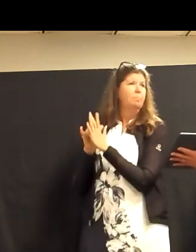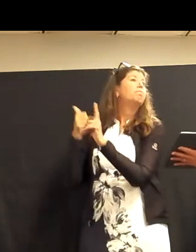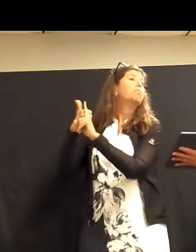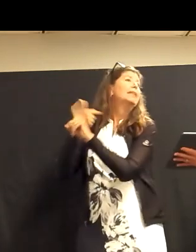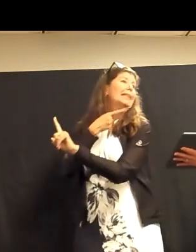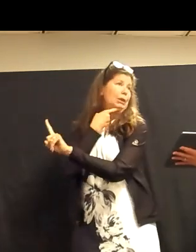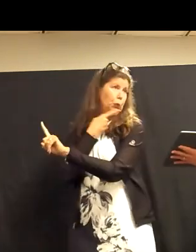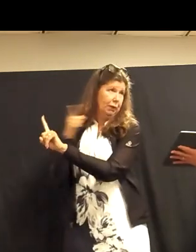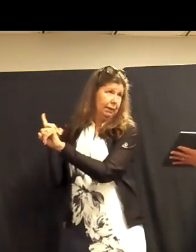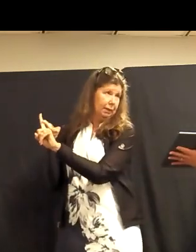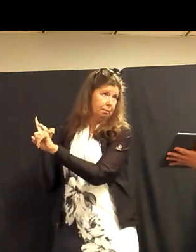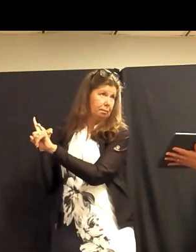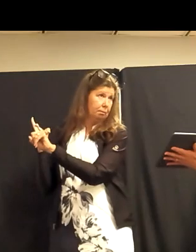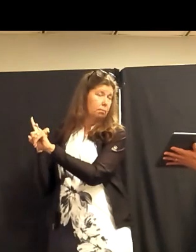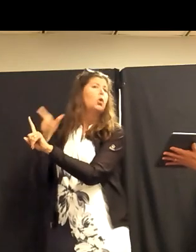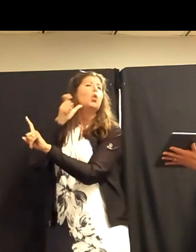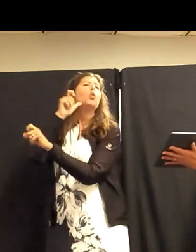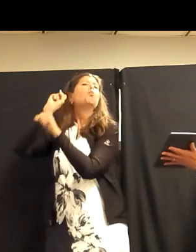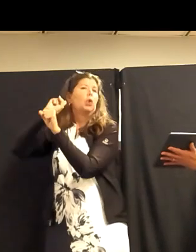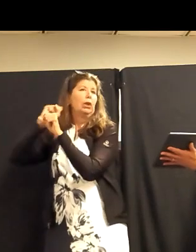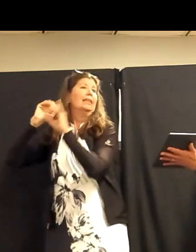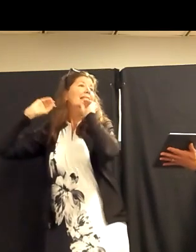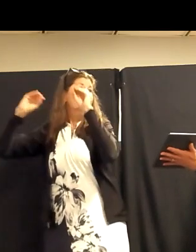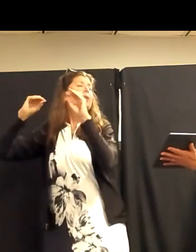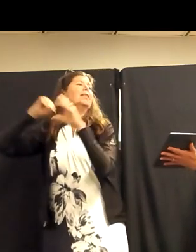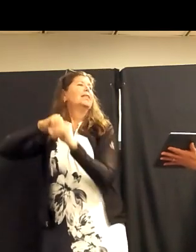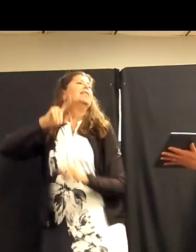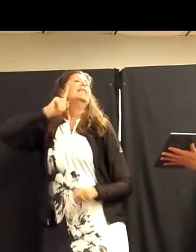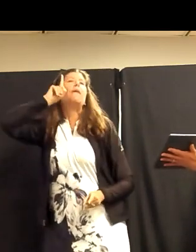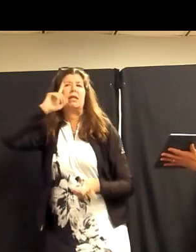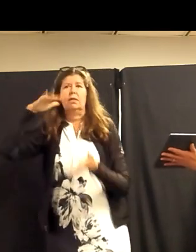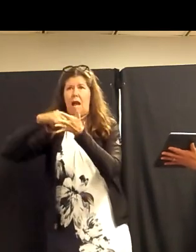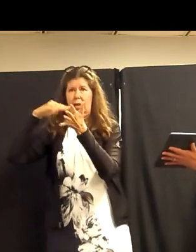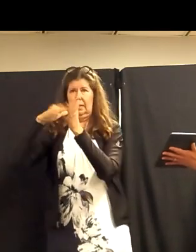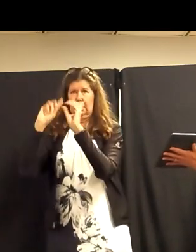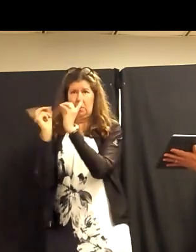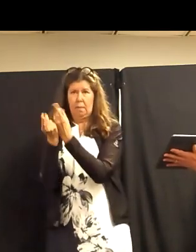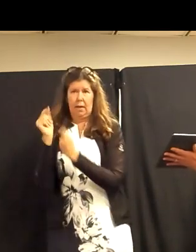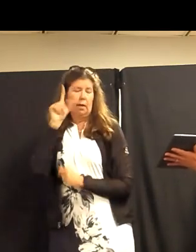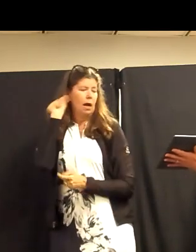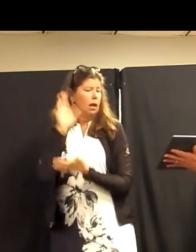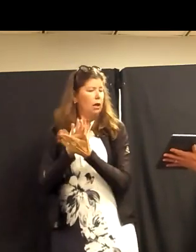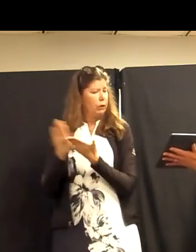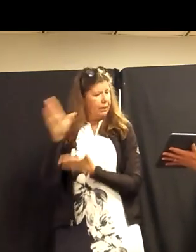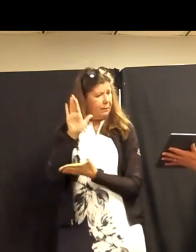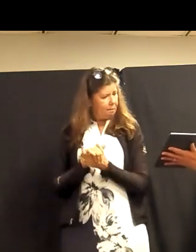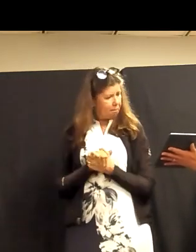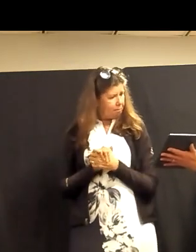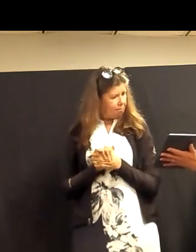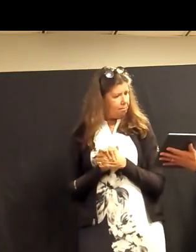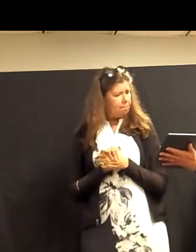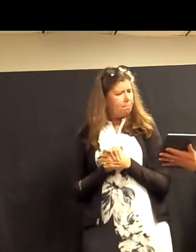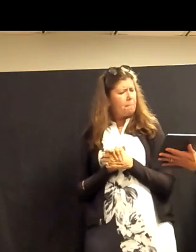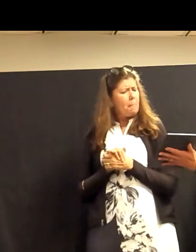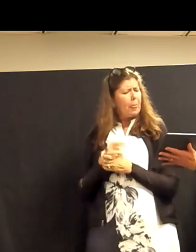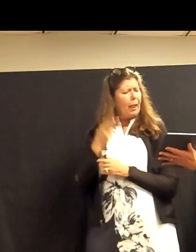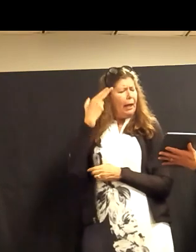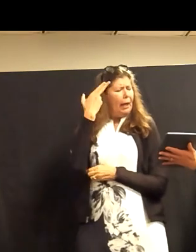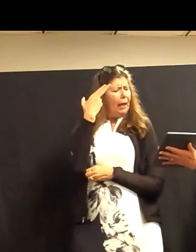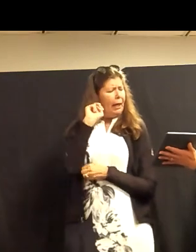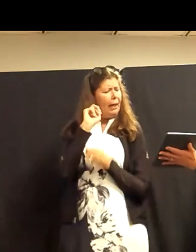professor and he could hear. He was a hearing individual who worked in the Deaf Studies Department